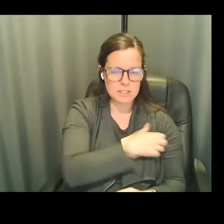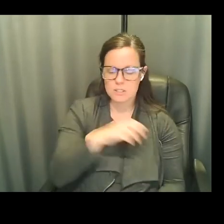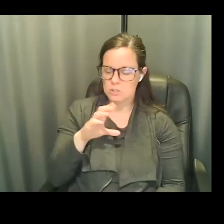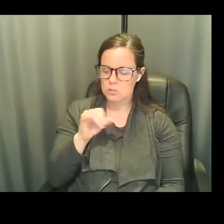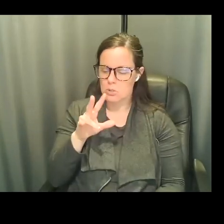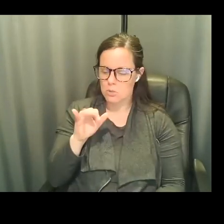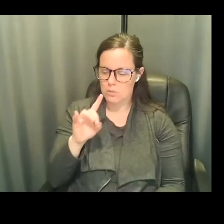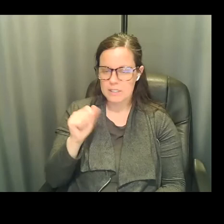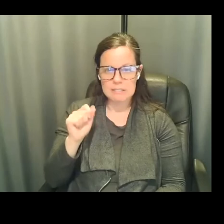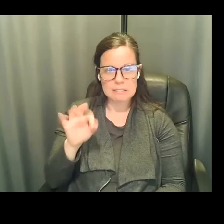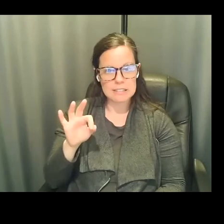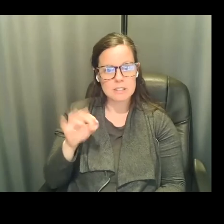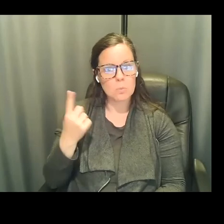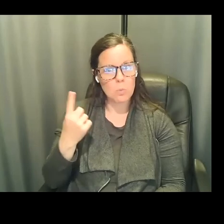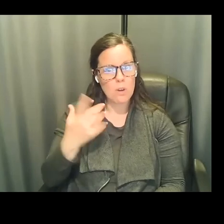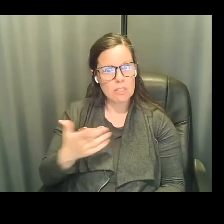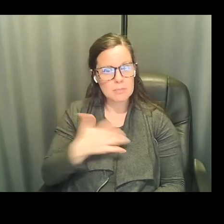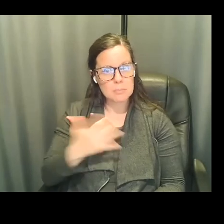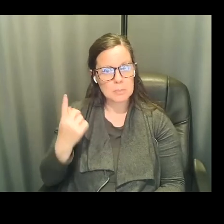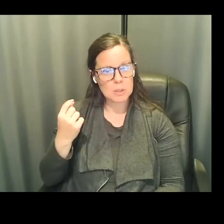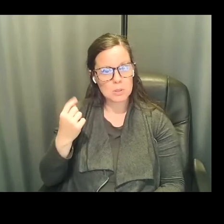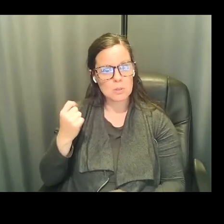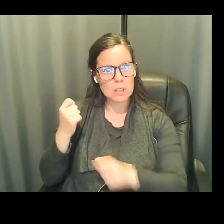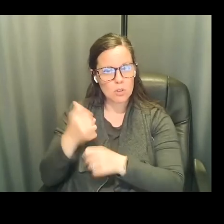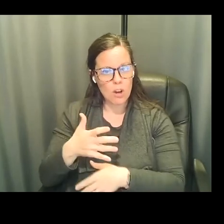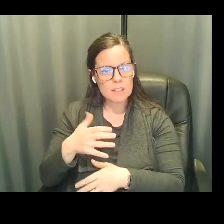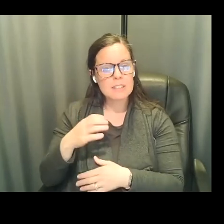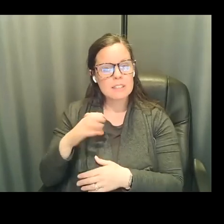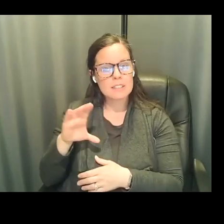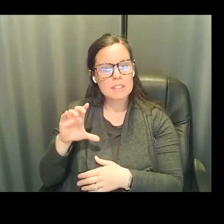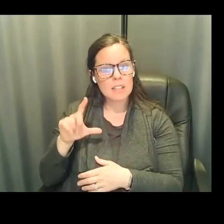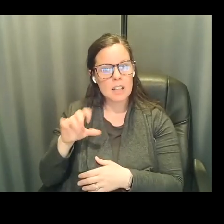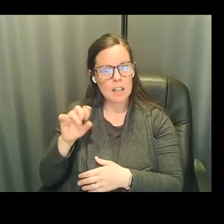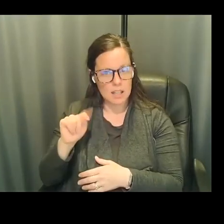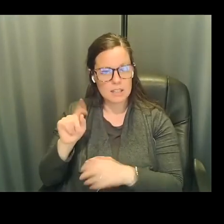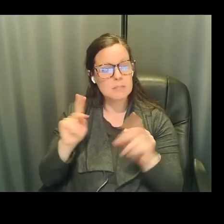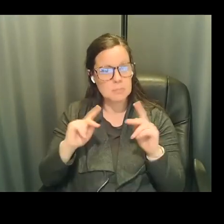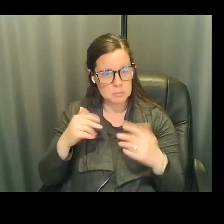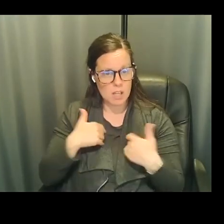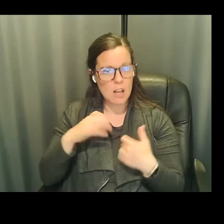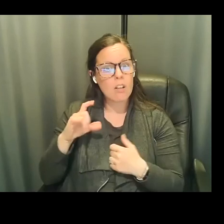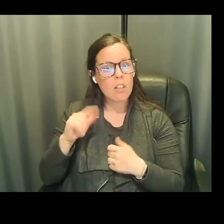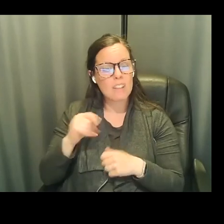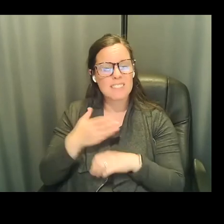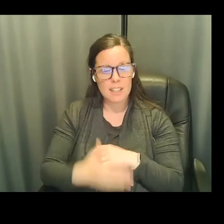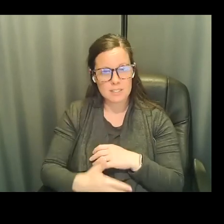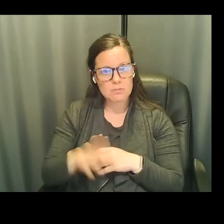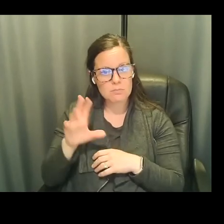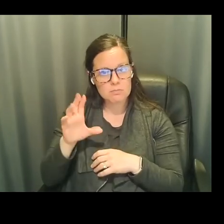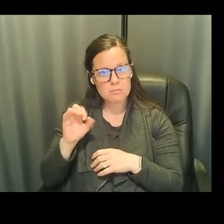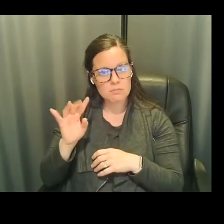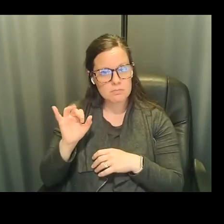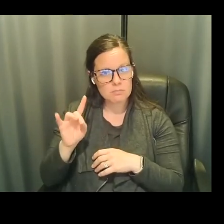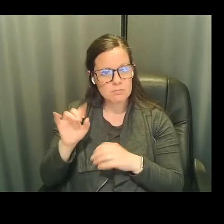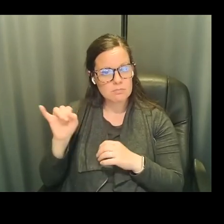does is that it causes clots. And people have had clots after having the COVID infection. So the rate of clots